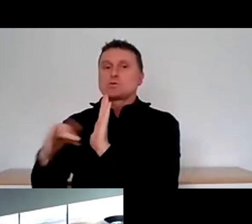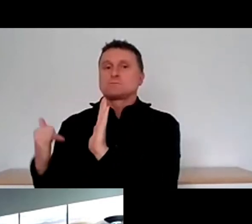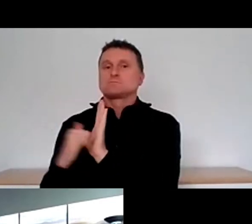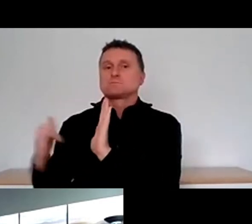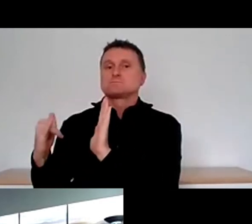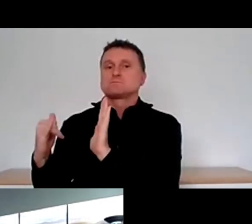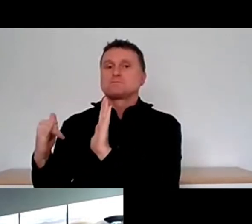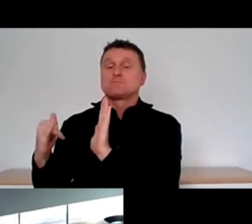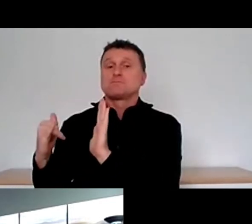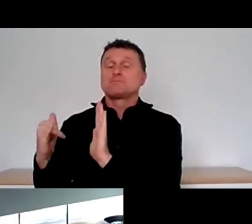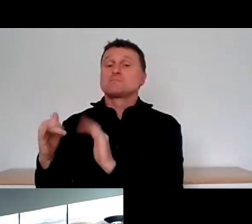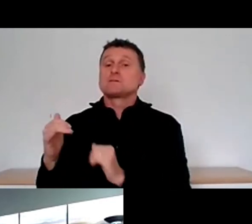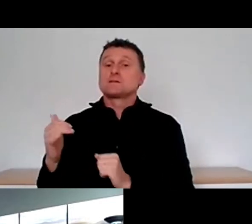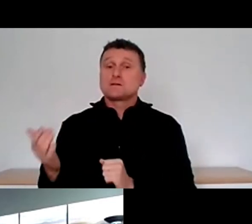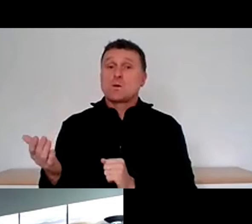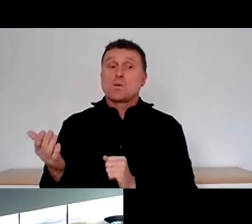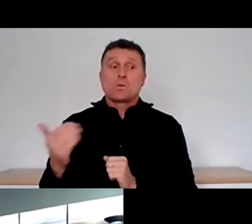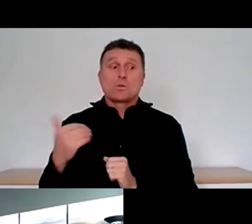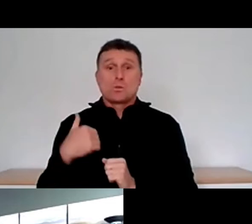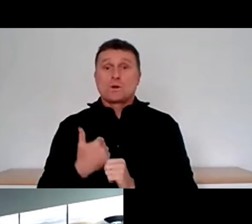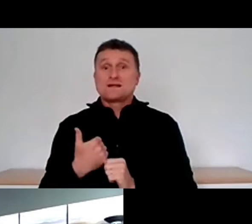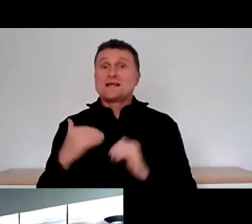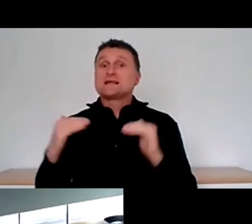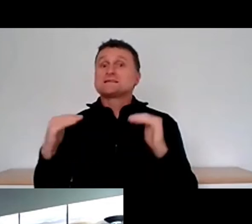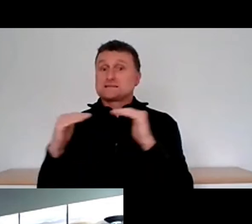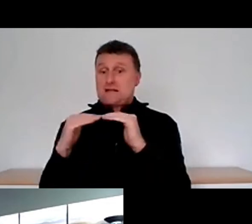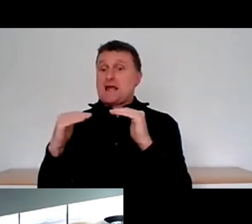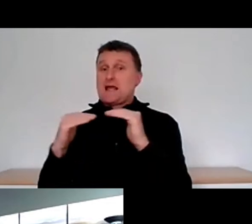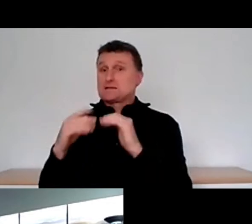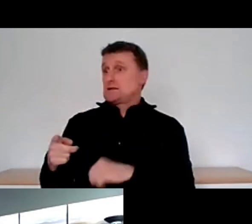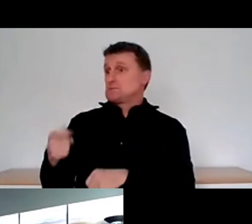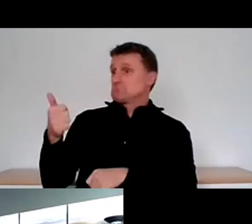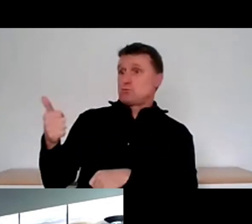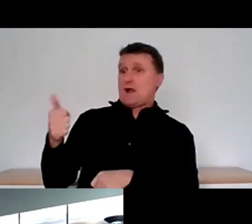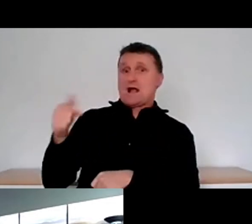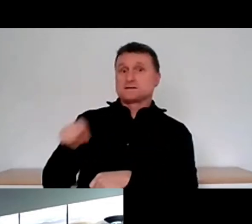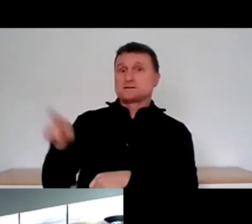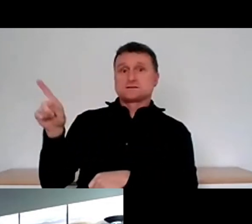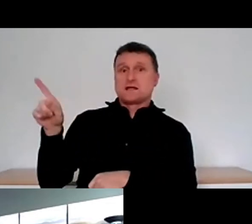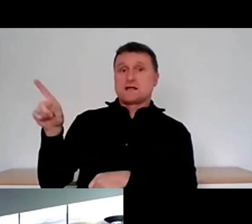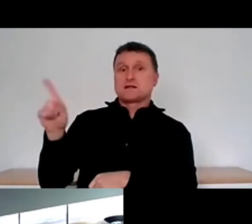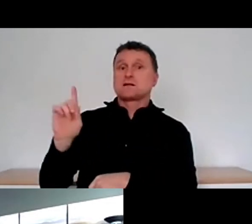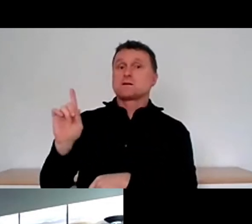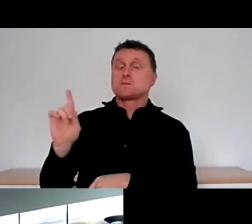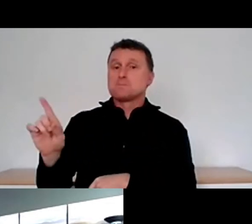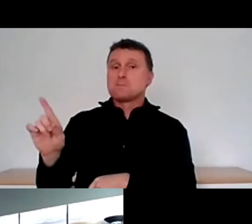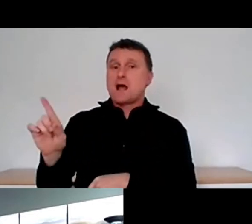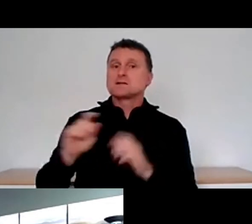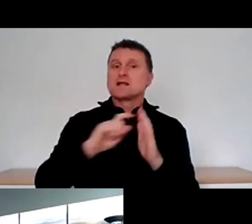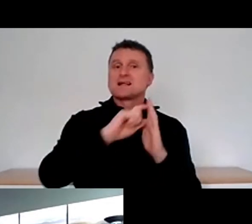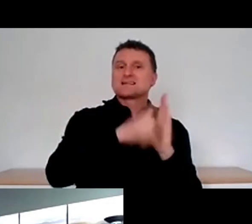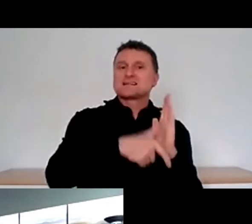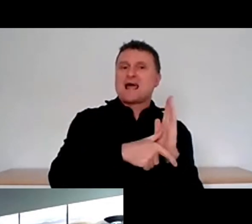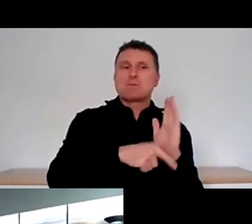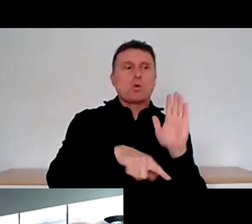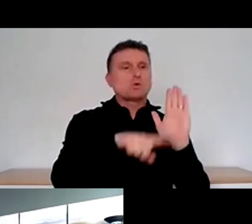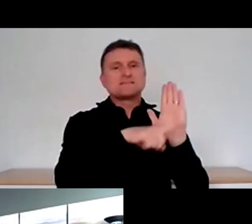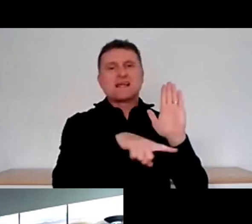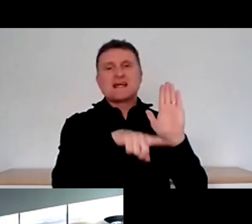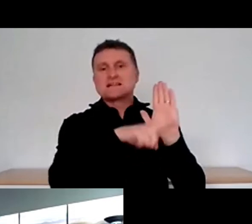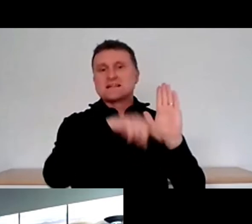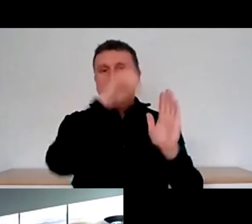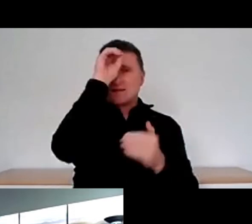there's no point having standards and saying, yep, we've got our standards, tick. But if those disabling experiences